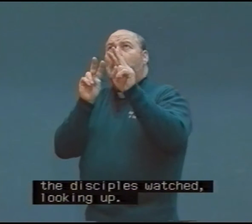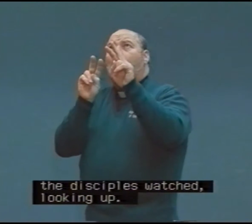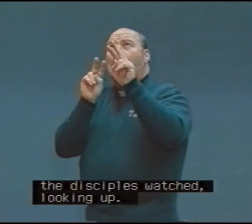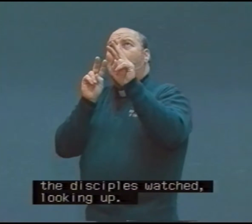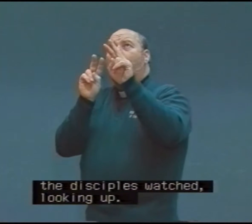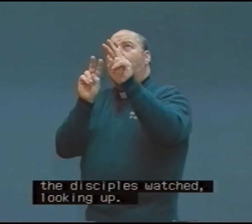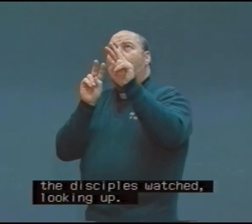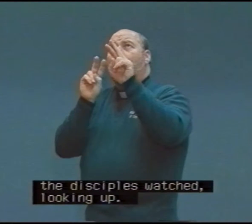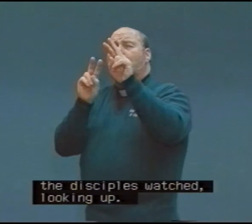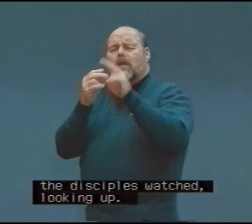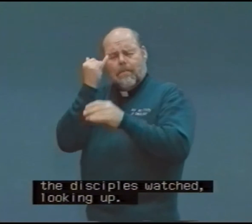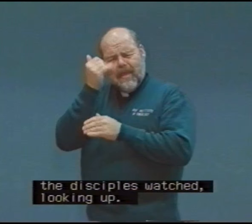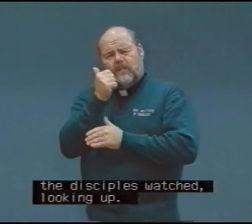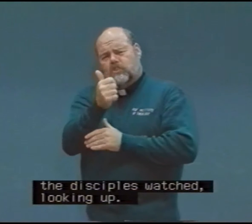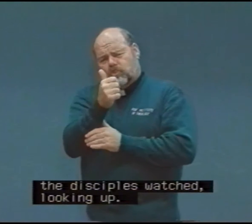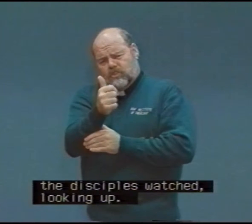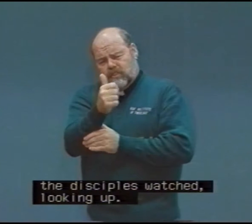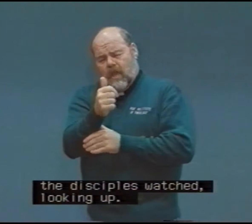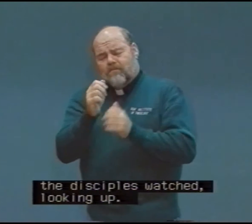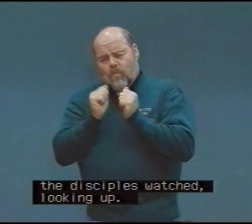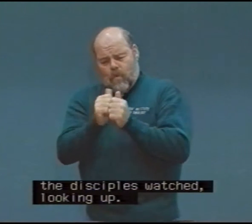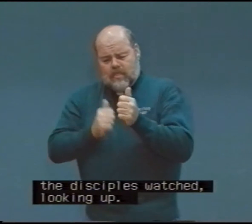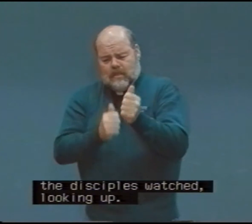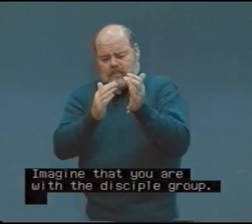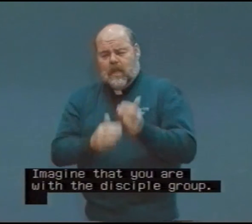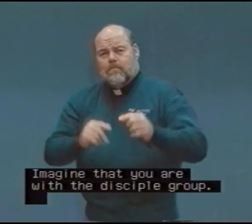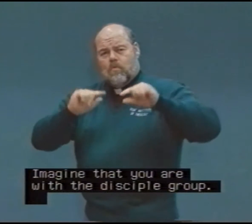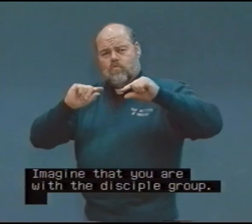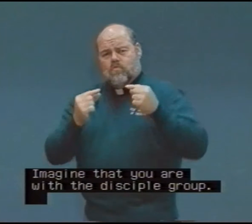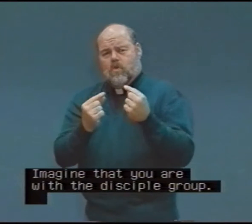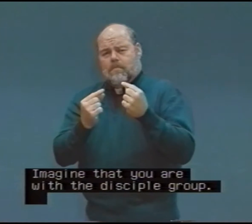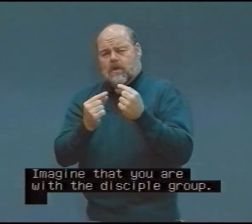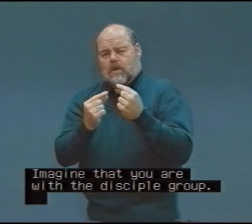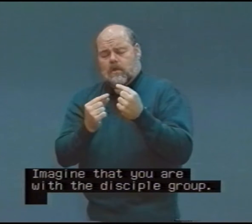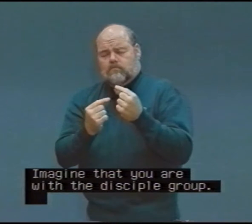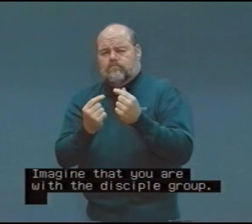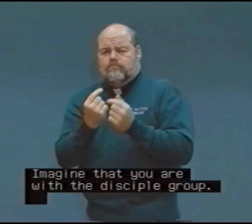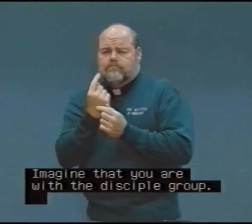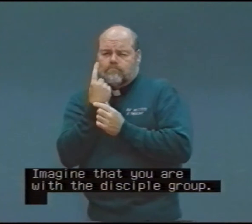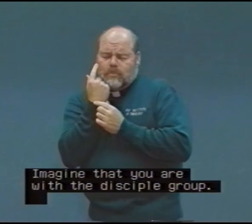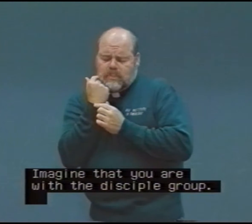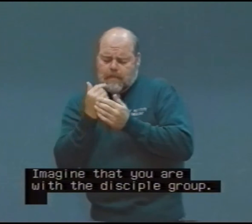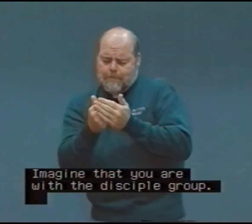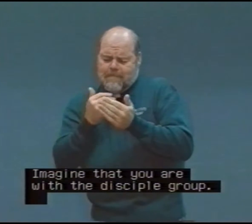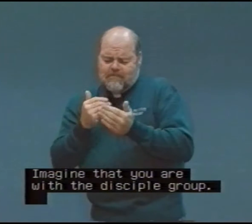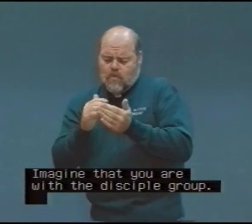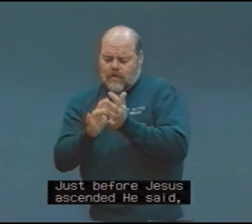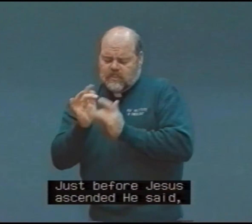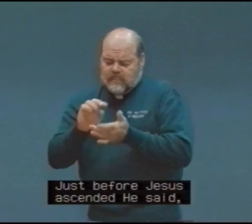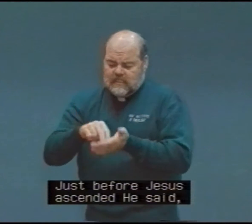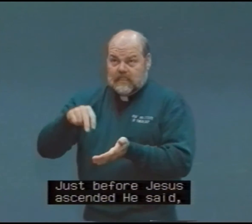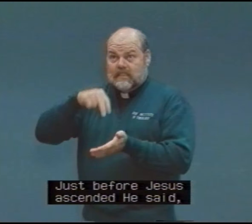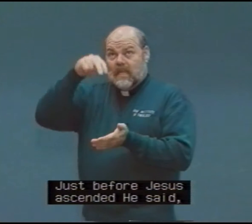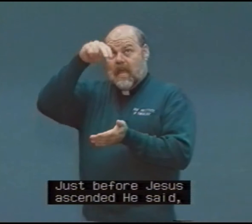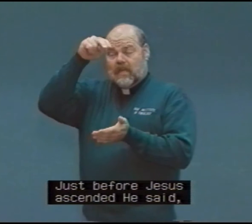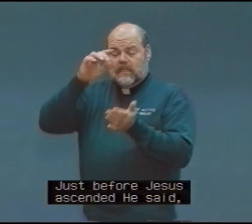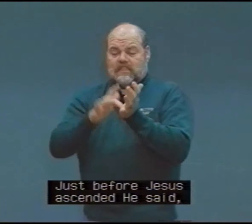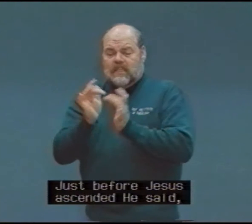the disciples watched, looking up. Imagine that you are with the disciple group. Just before